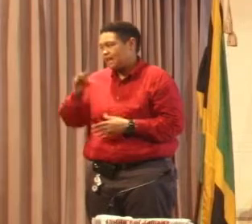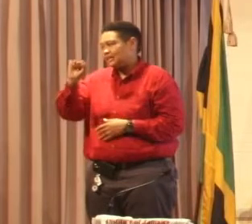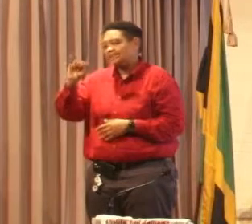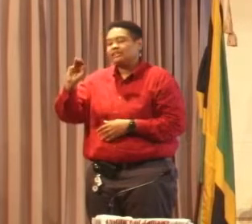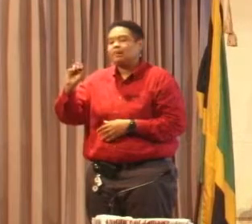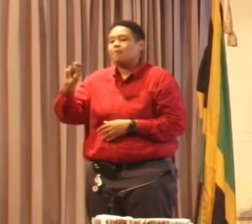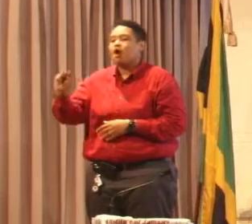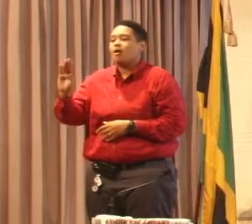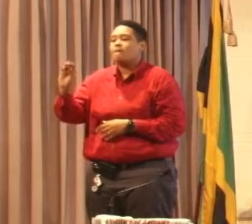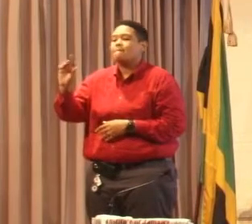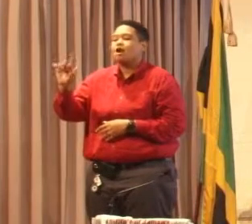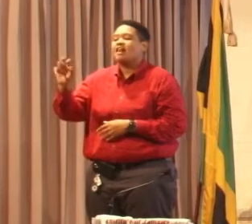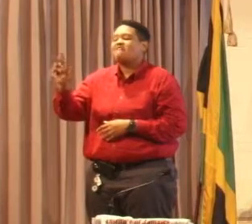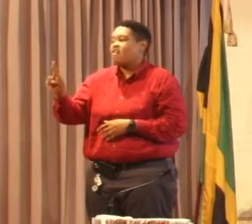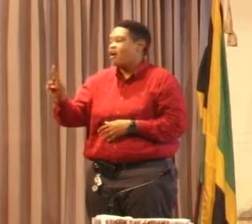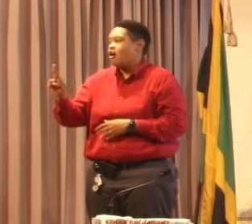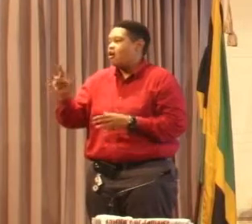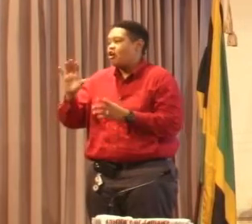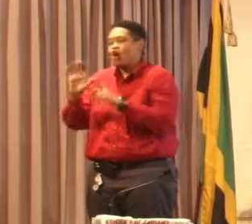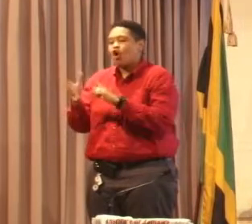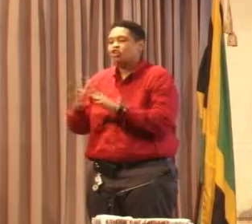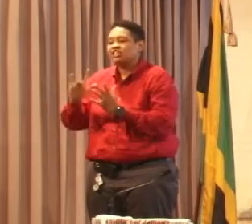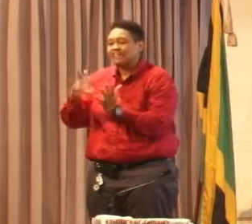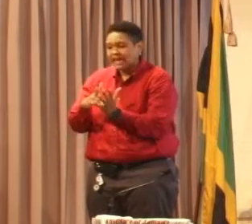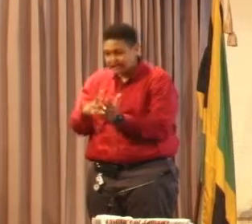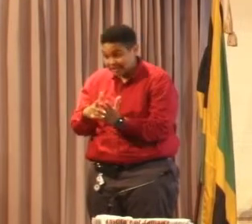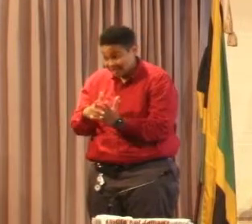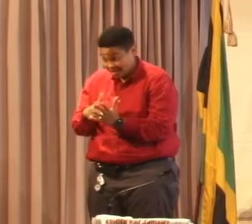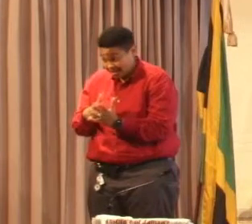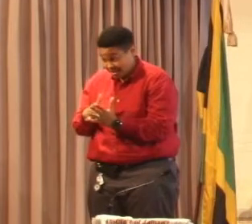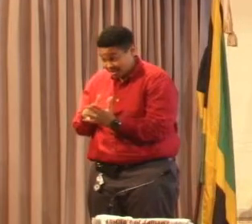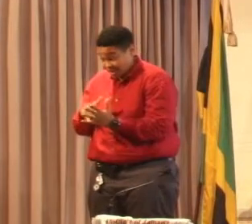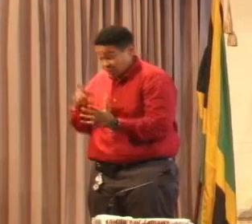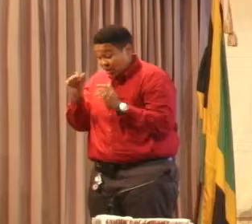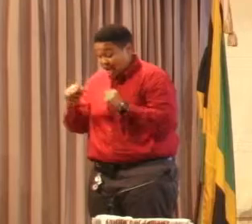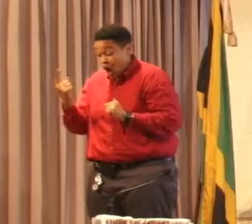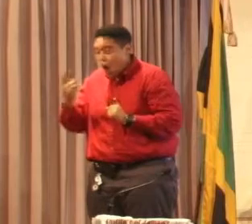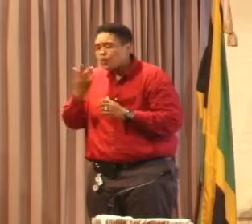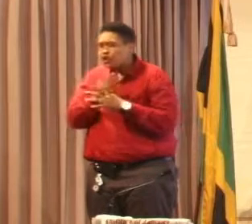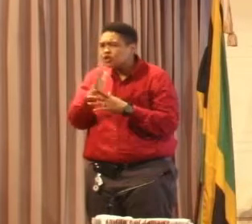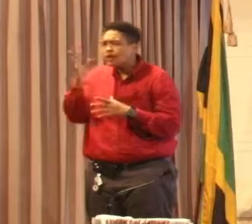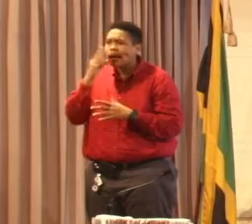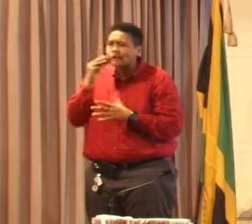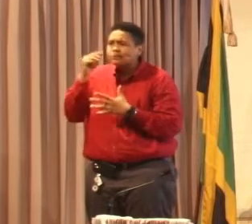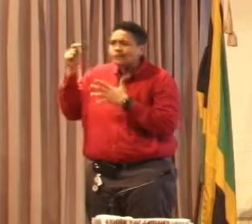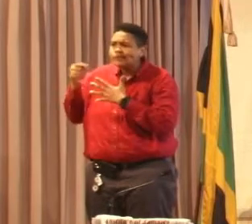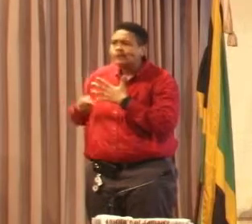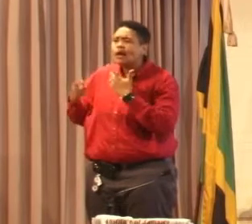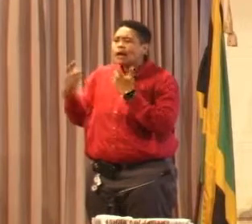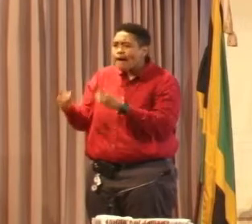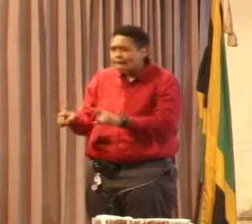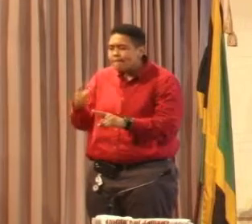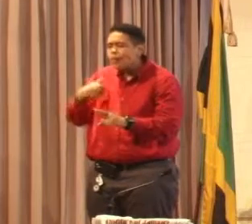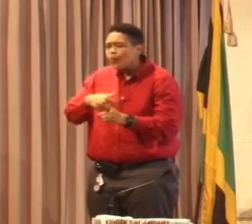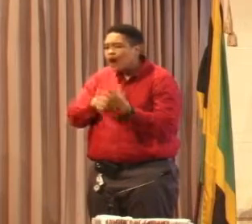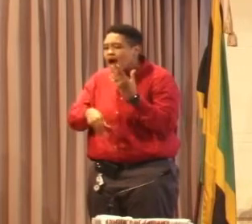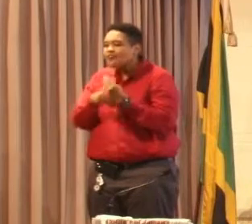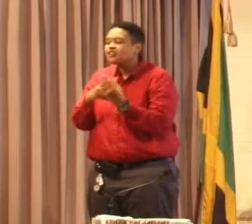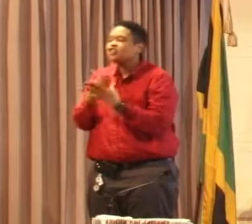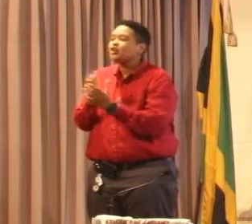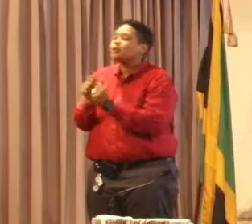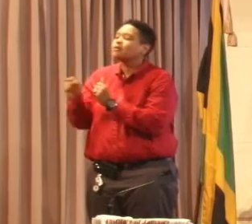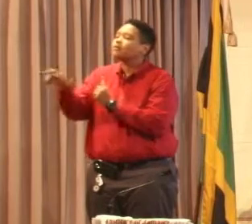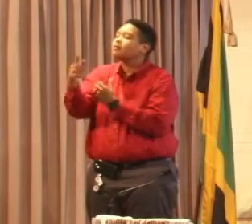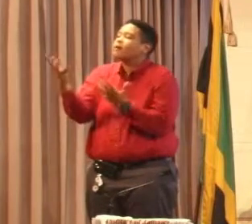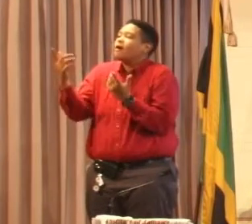Bolivar Cultural Center, so that you can always share your experiences with us, and we can also share with